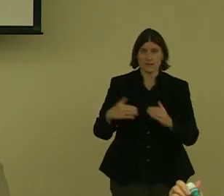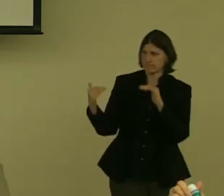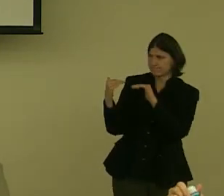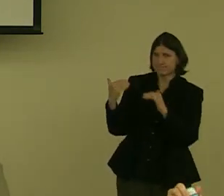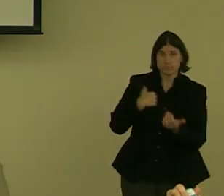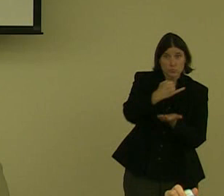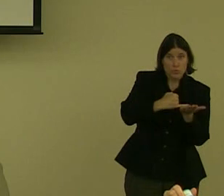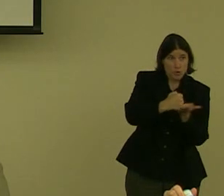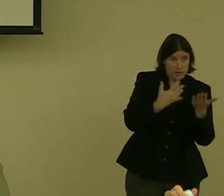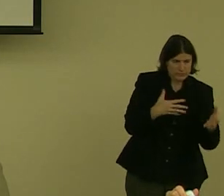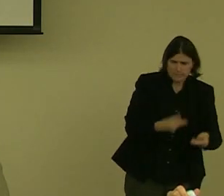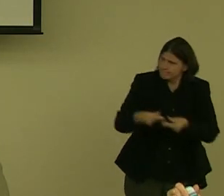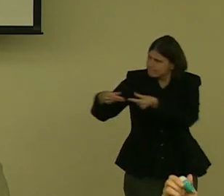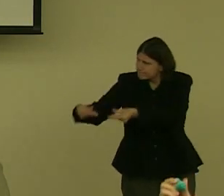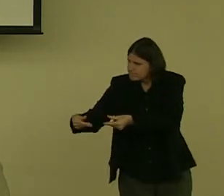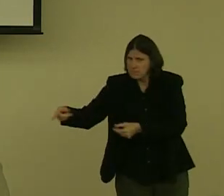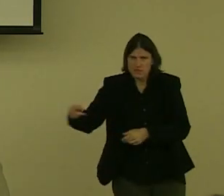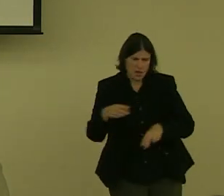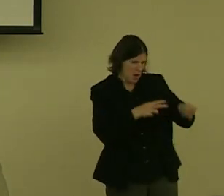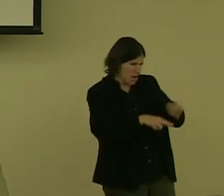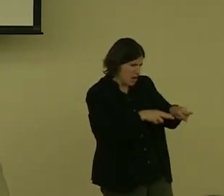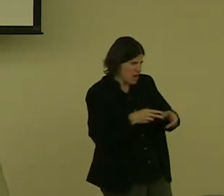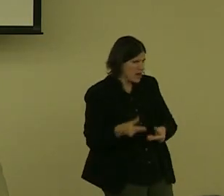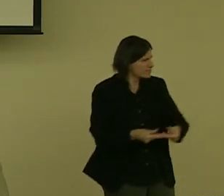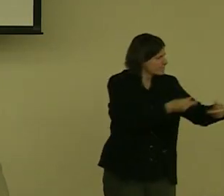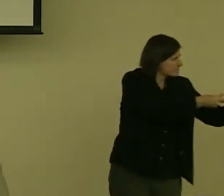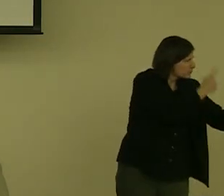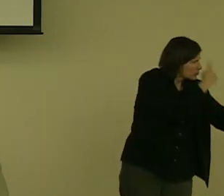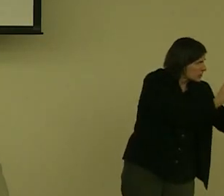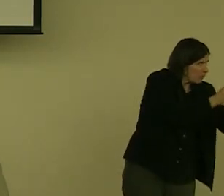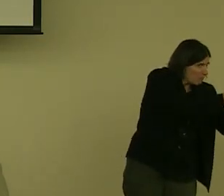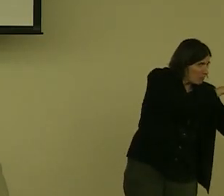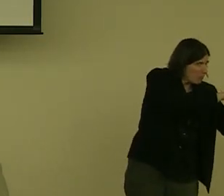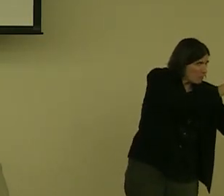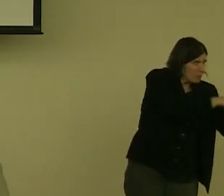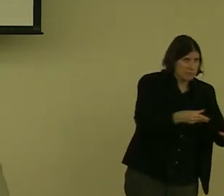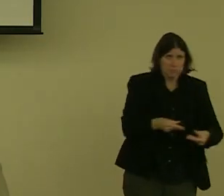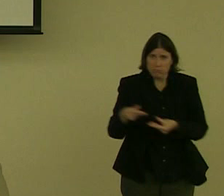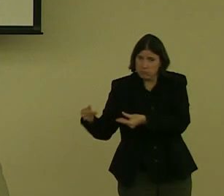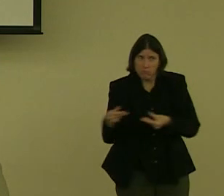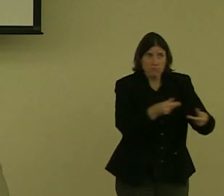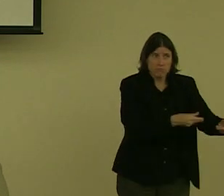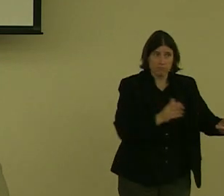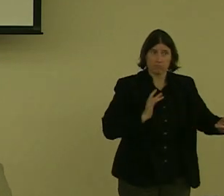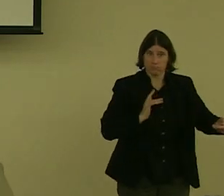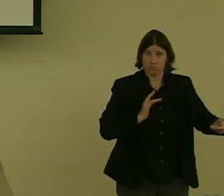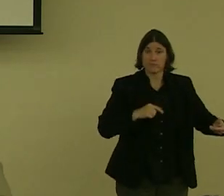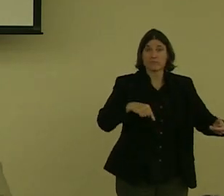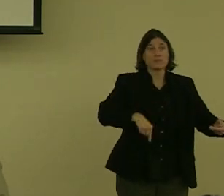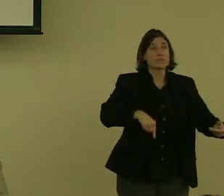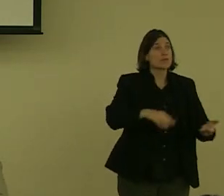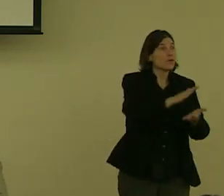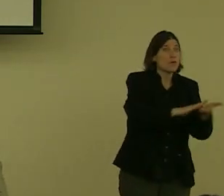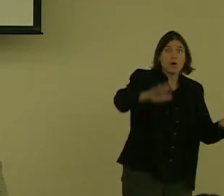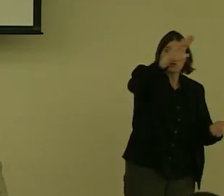Academics. I wasn't trying to promote academia over journalism or anything. In fact, I totally agree with you. Yeah. It's just I like